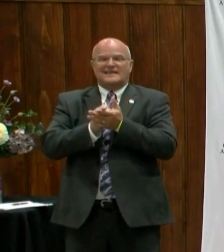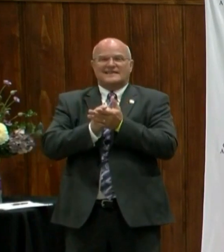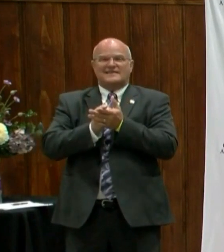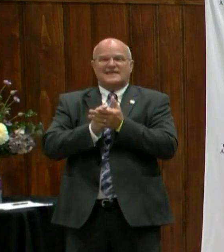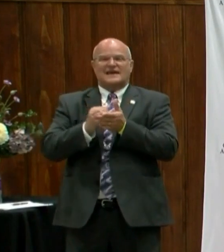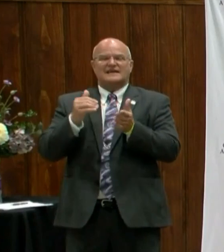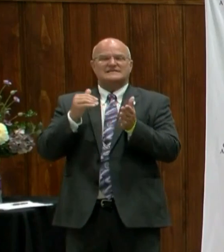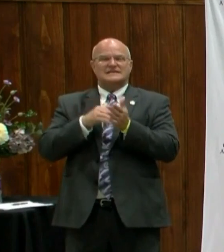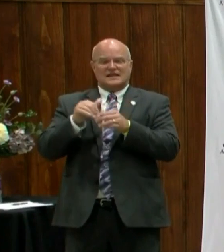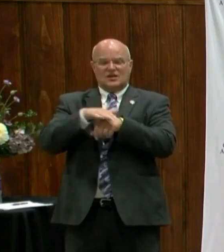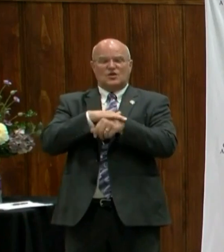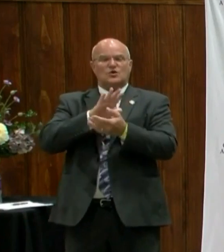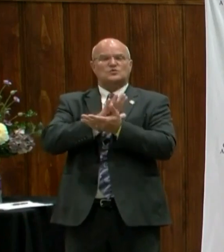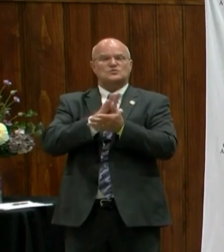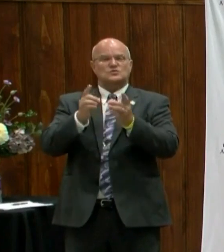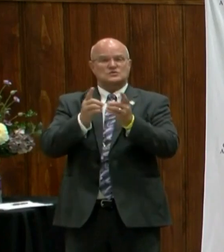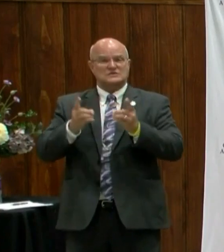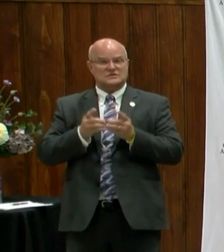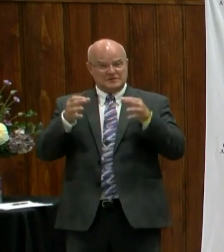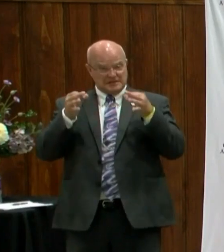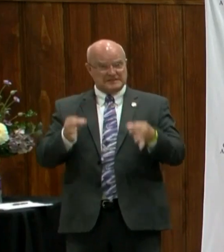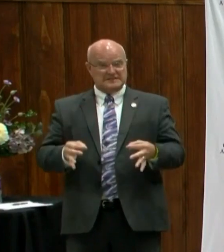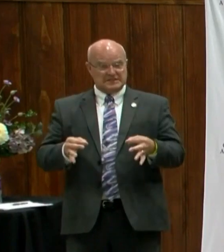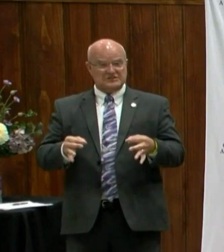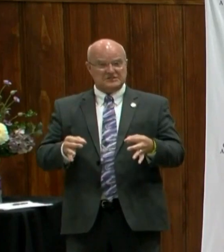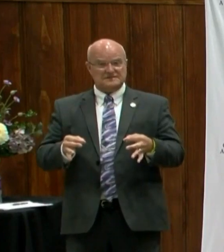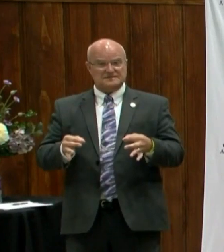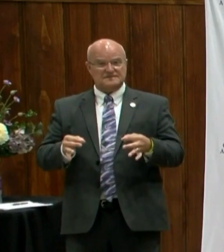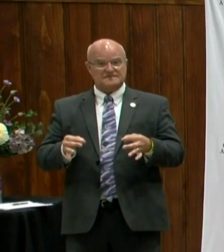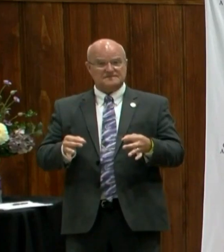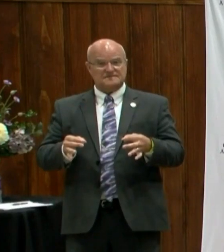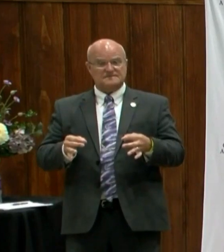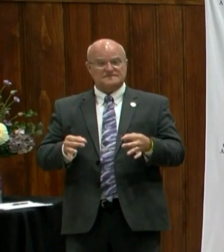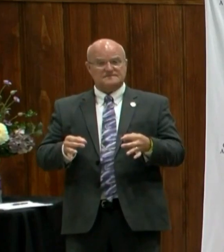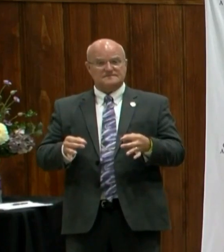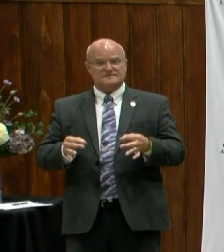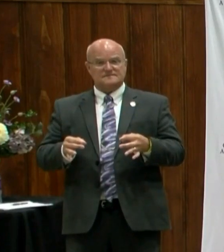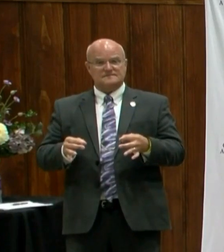that's again a local school district decision.